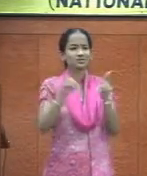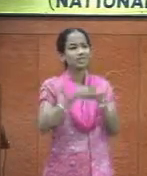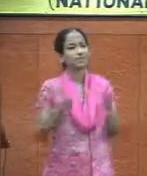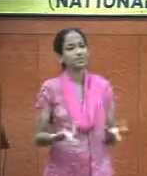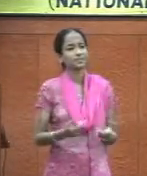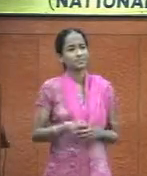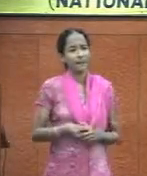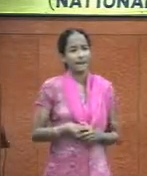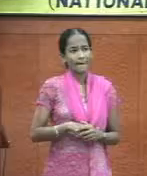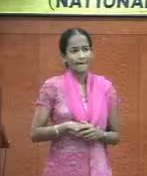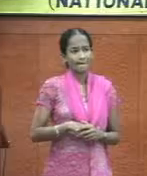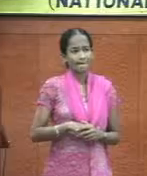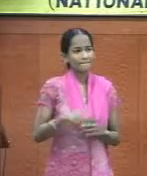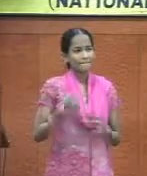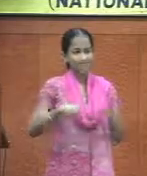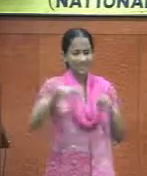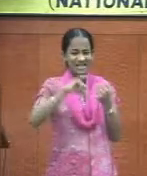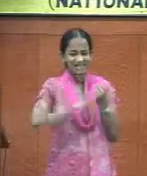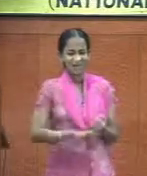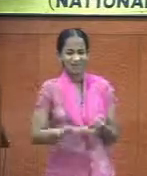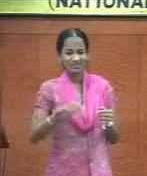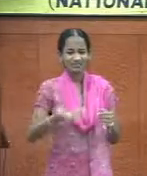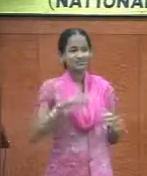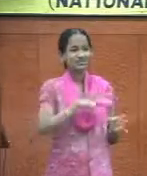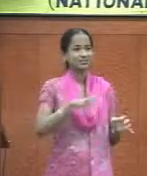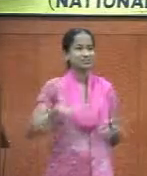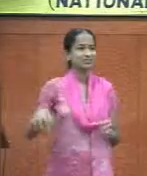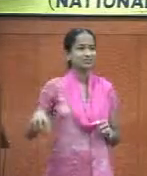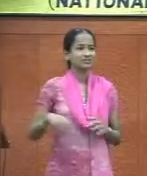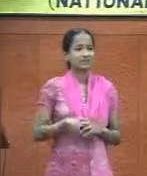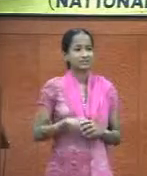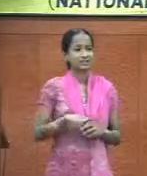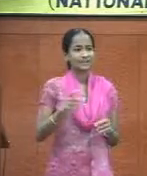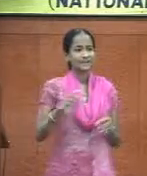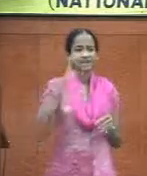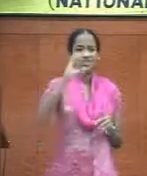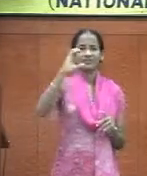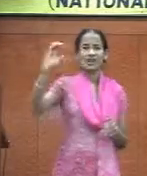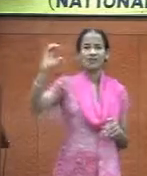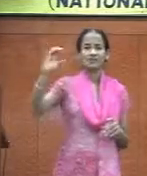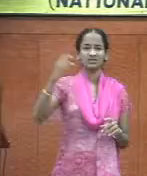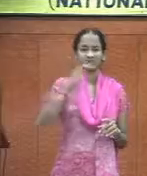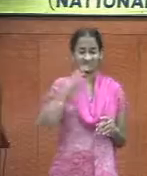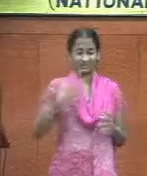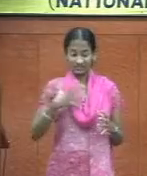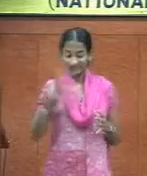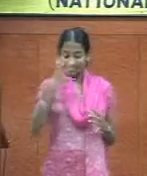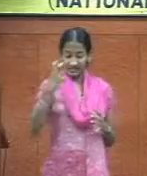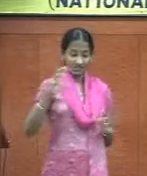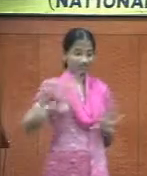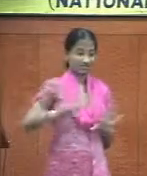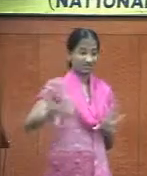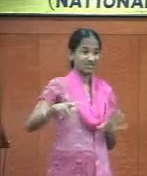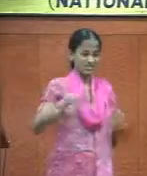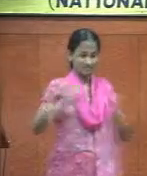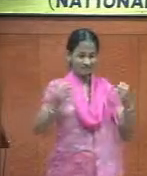up. And if you look at, I think Karnataka is the only state where, to an extent, the commissioner has been, you know, proactive, where he's actually